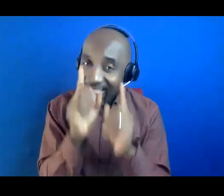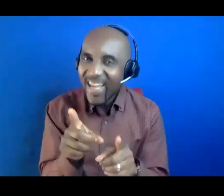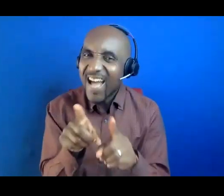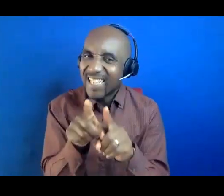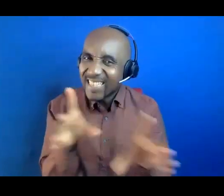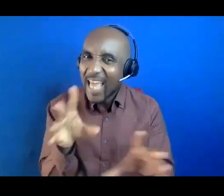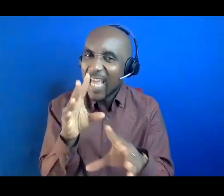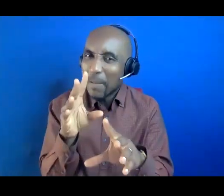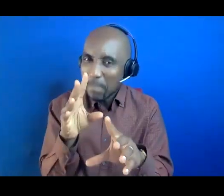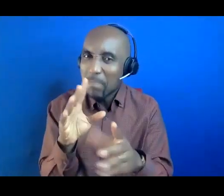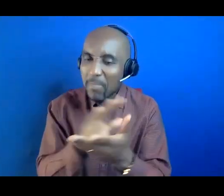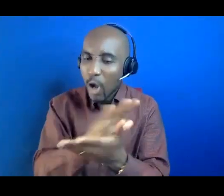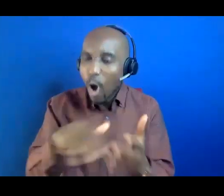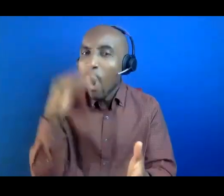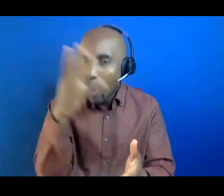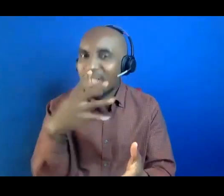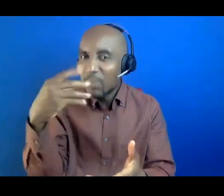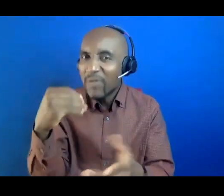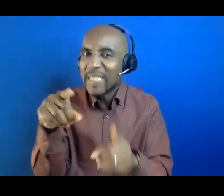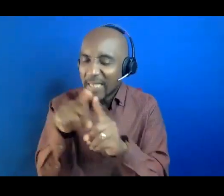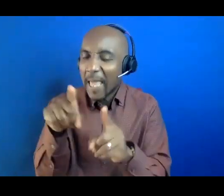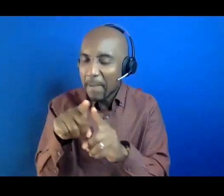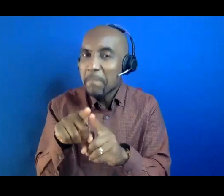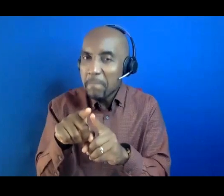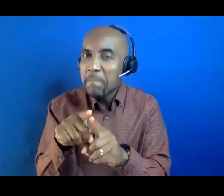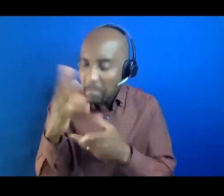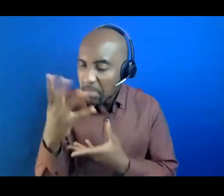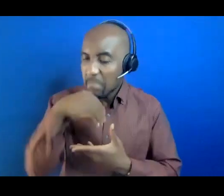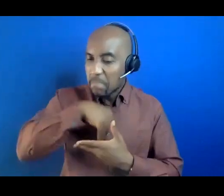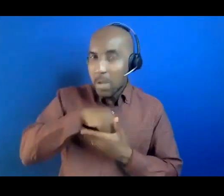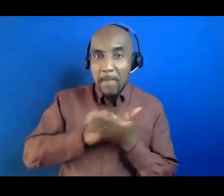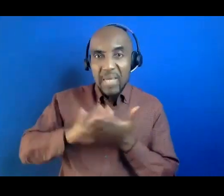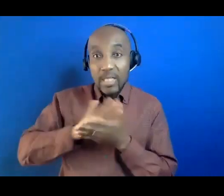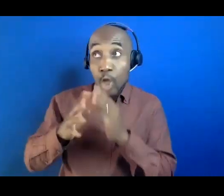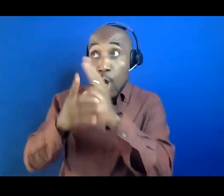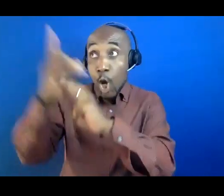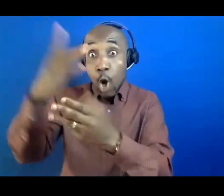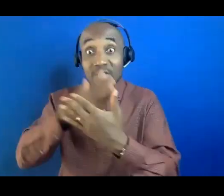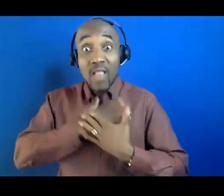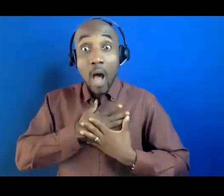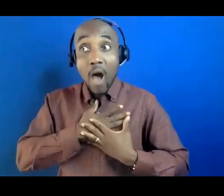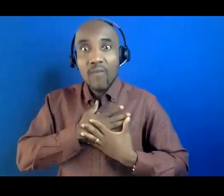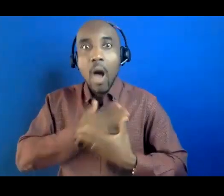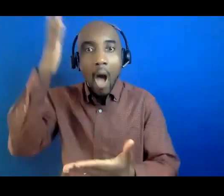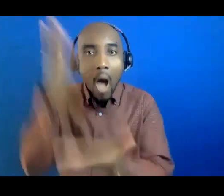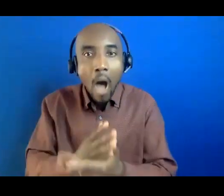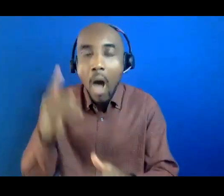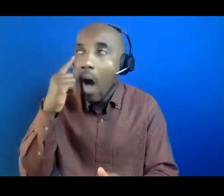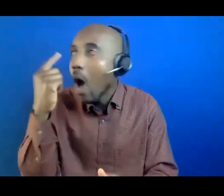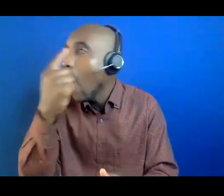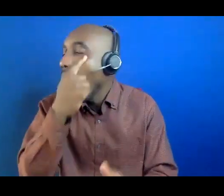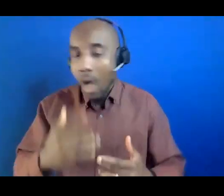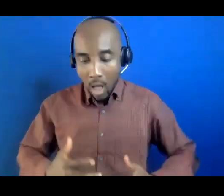is what the gift of the Holy Spirit does. It makes God's love to us a tangible reality, which we